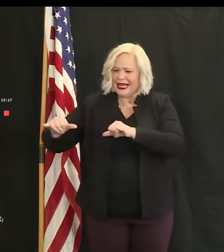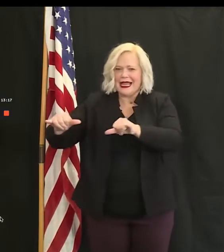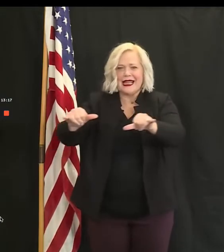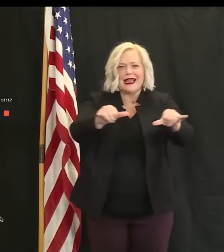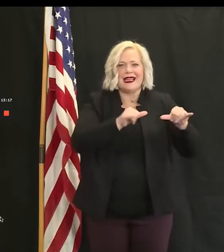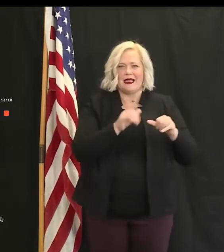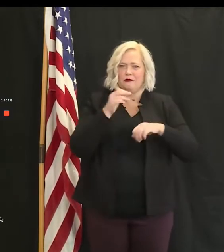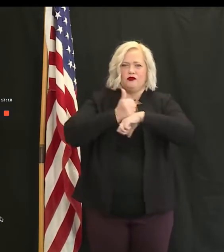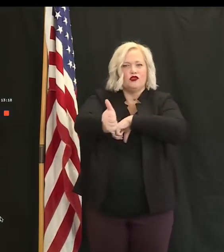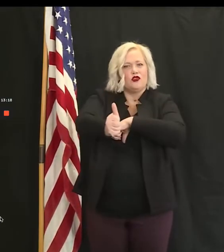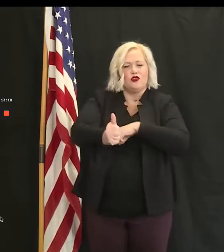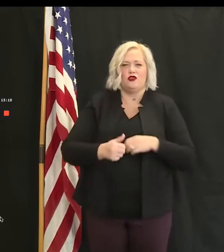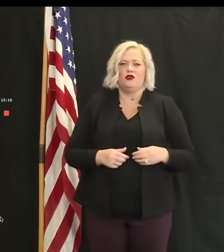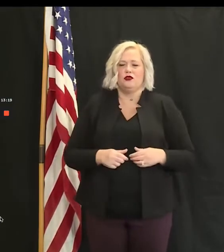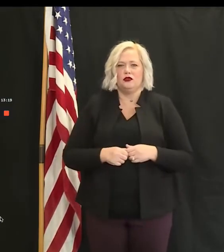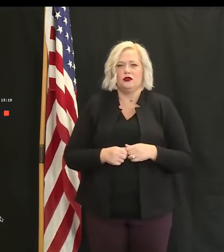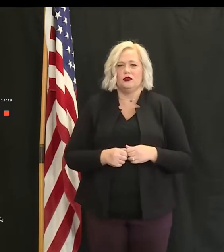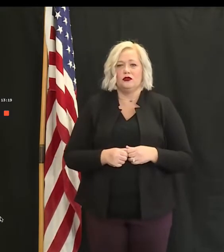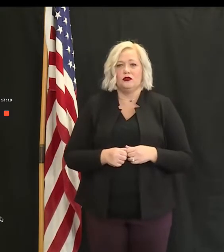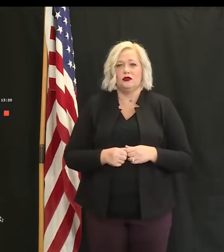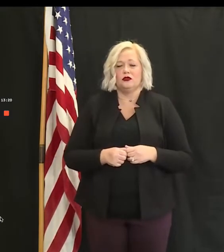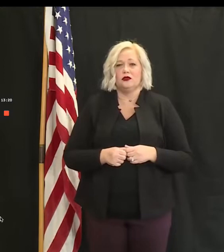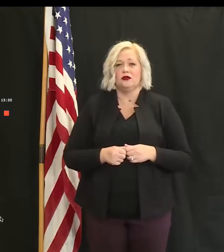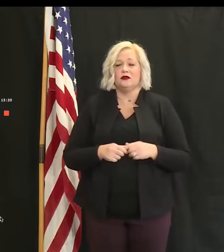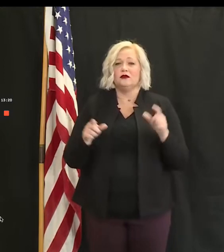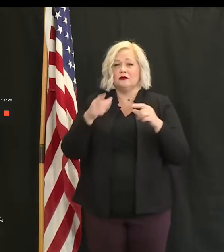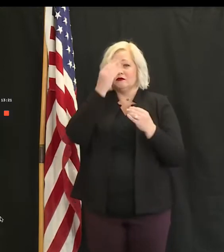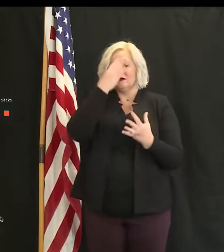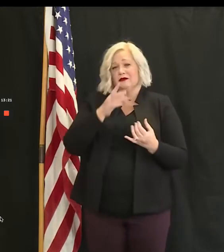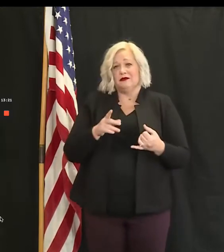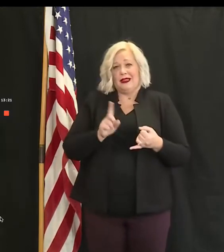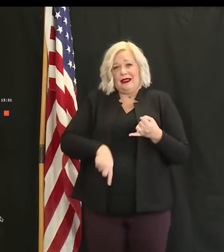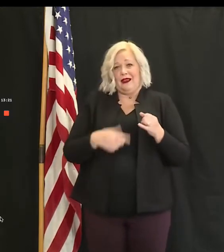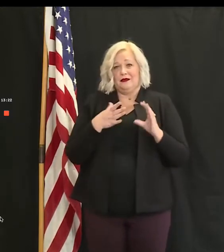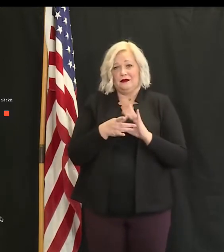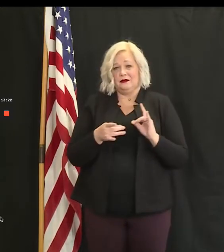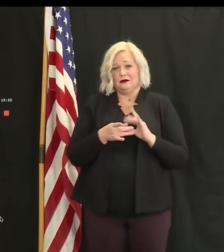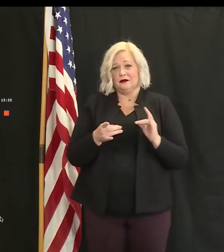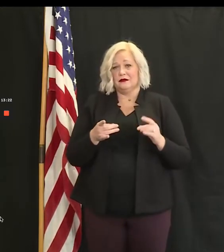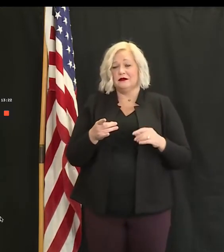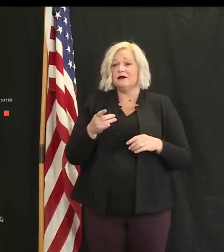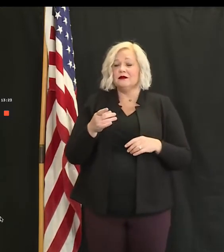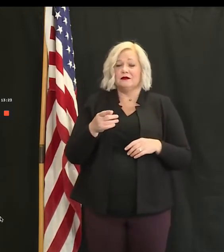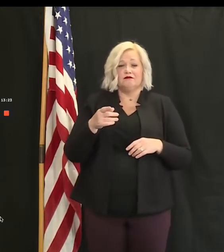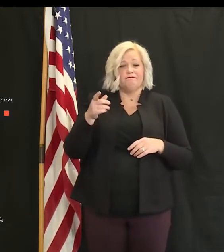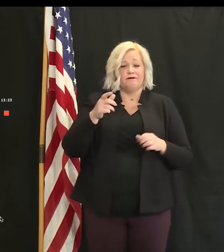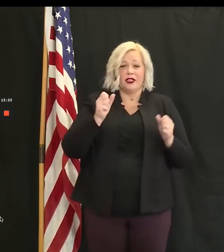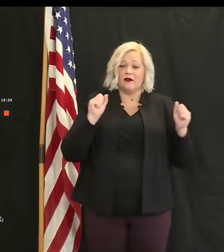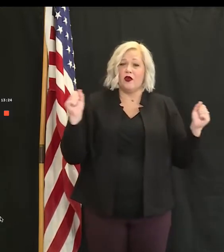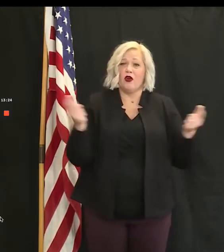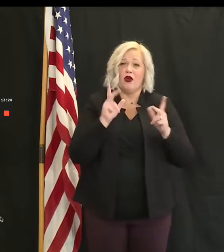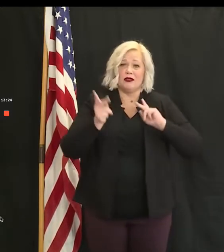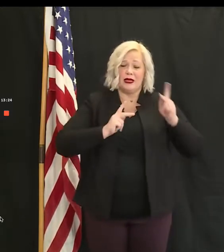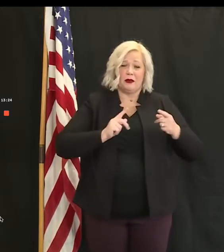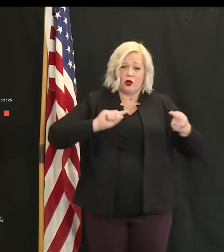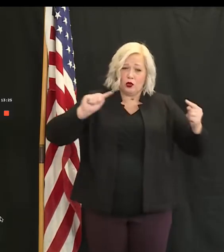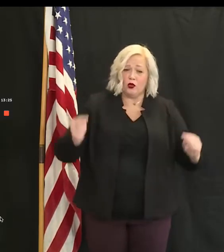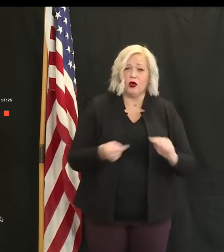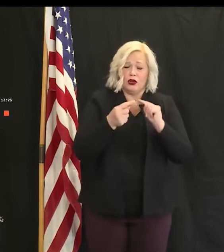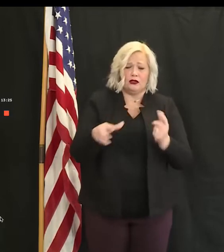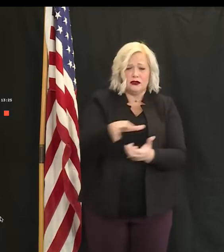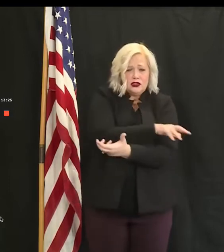Finally, we may never know all the names of those who had their lives and livelihoods